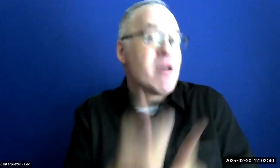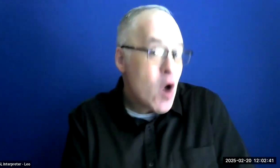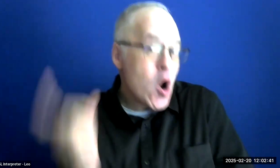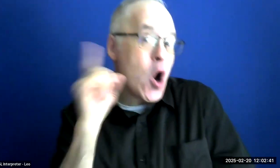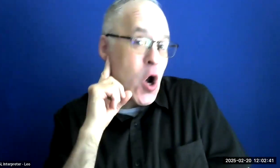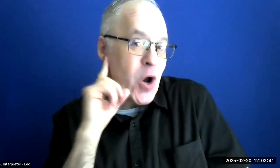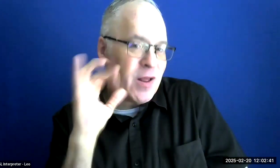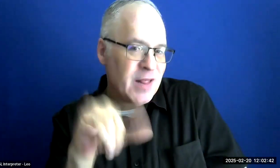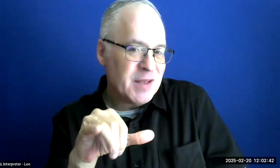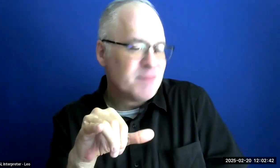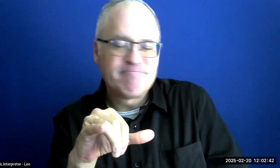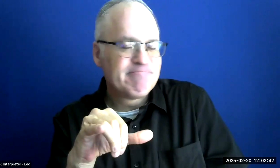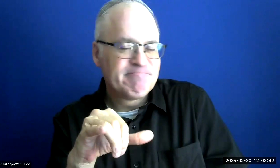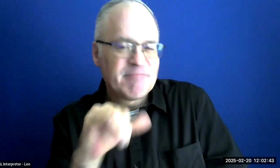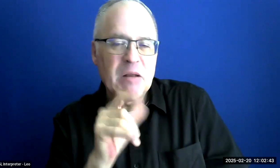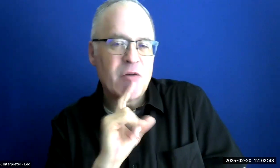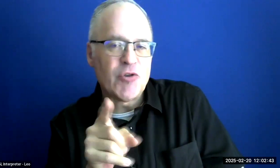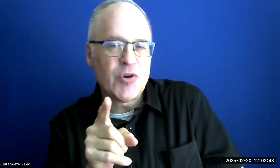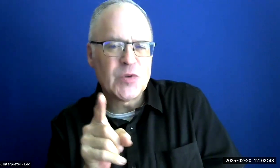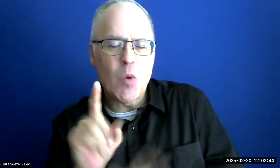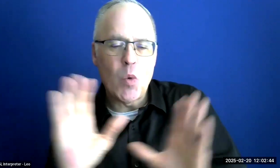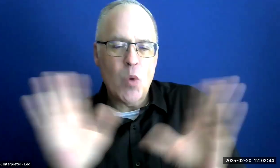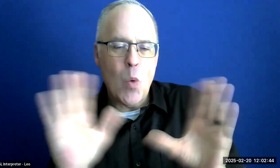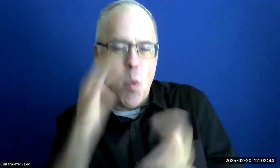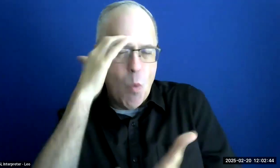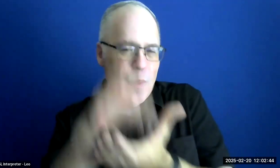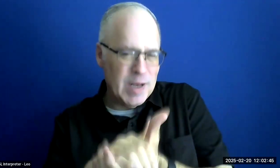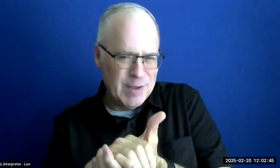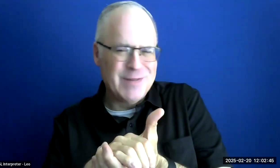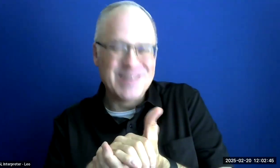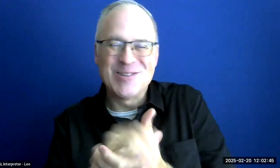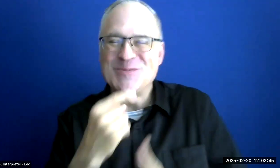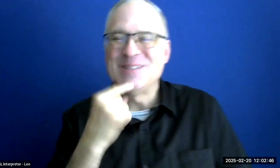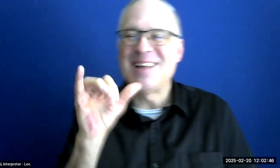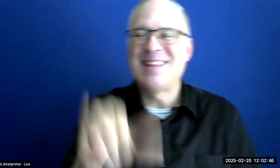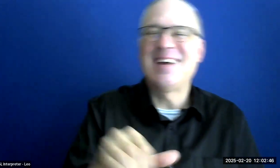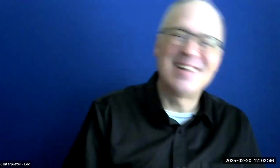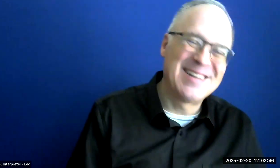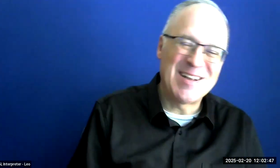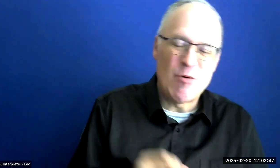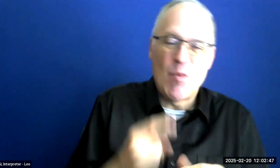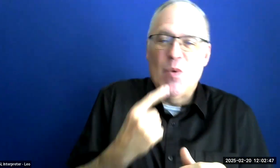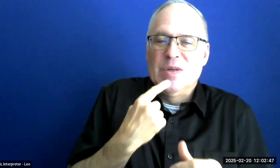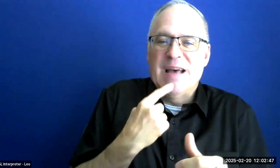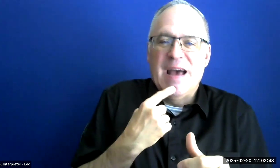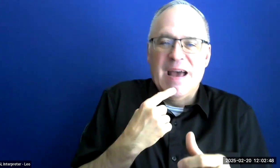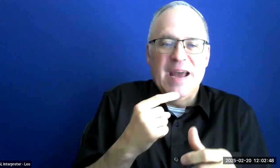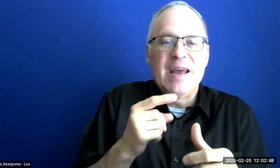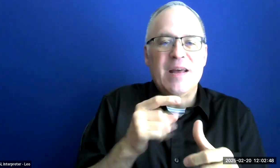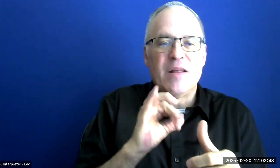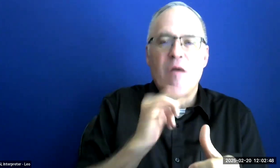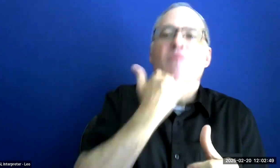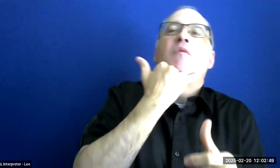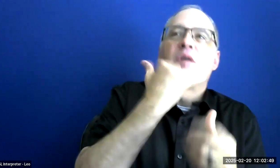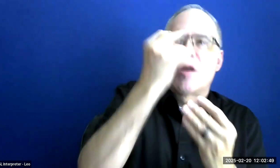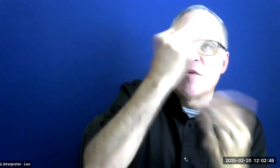not true, so don't believe it, right? So we our first thing we say is the misinformation, and the last thing we say is the misinformation.